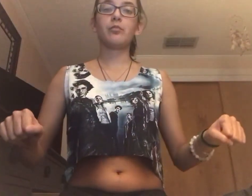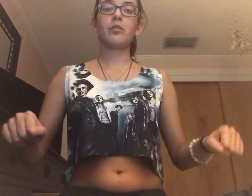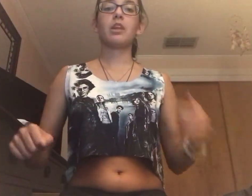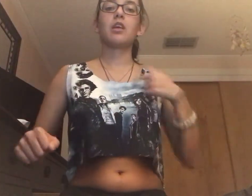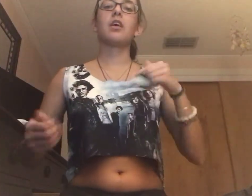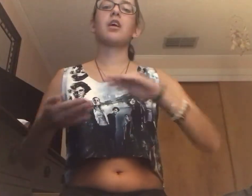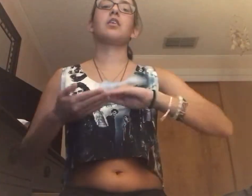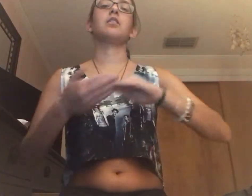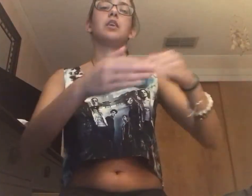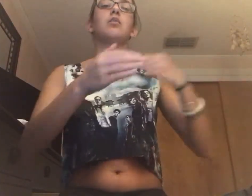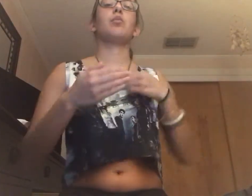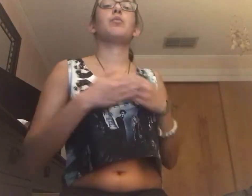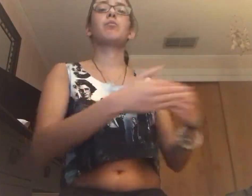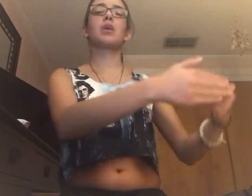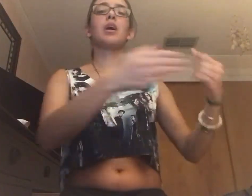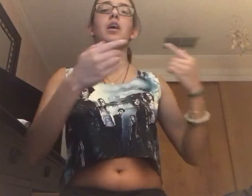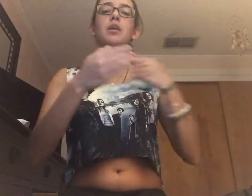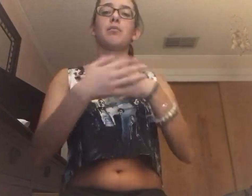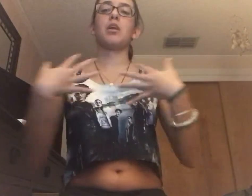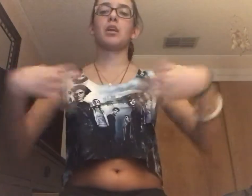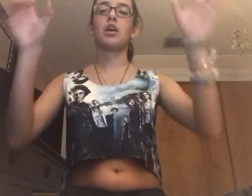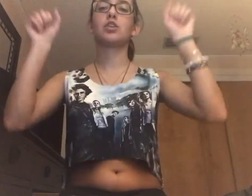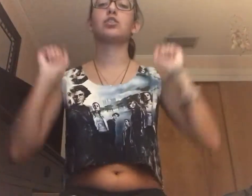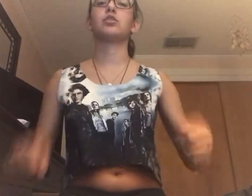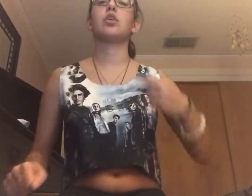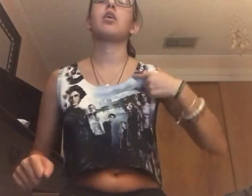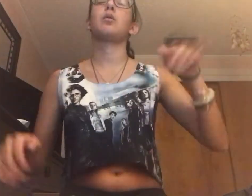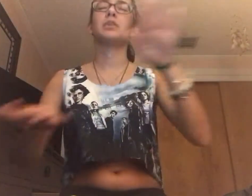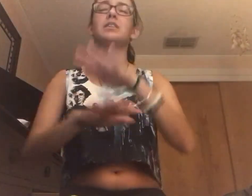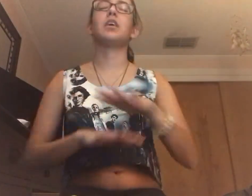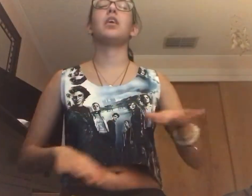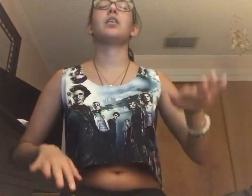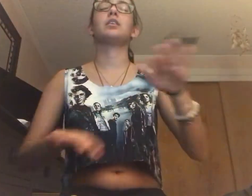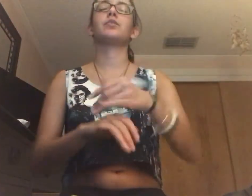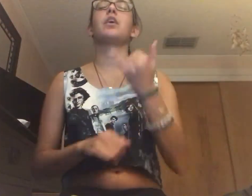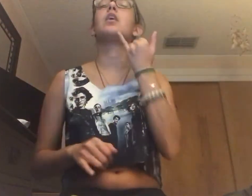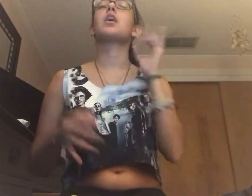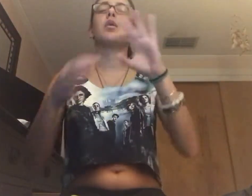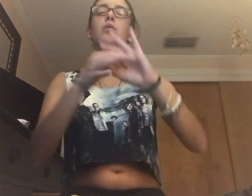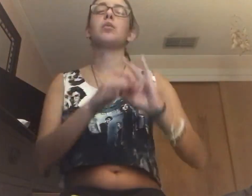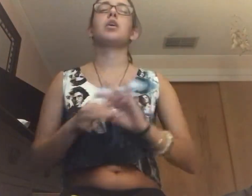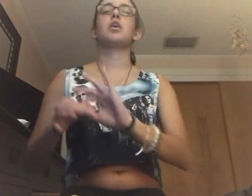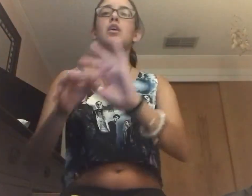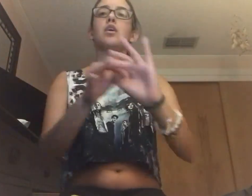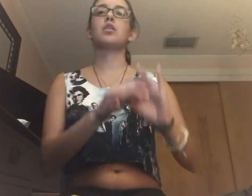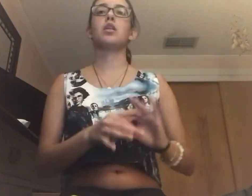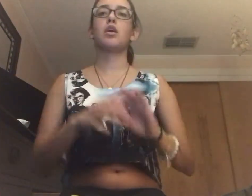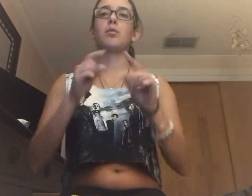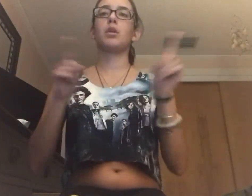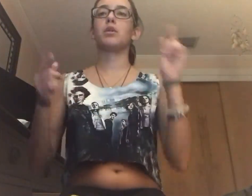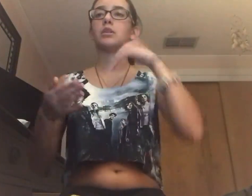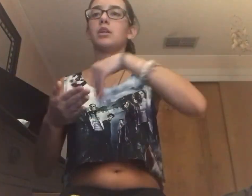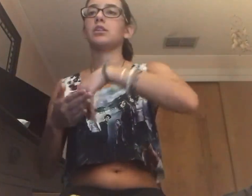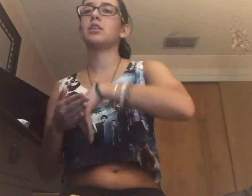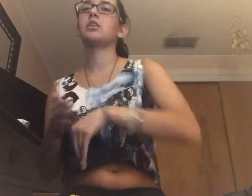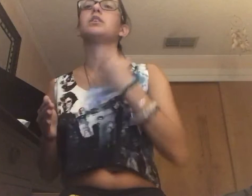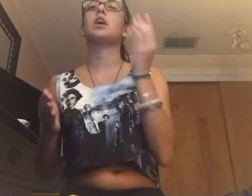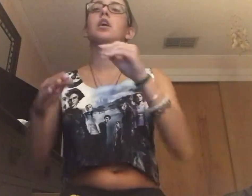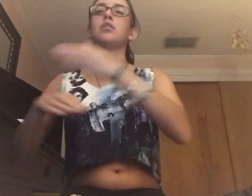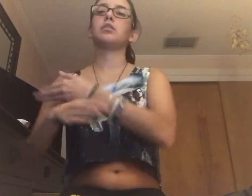I can lead with pride I can make us strong Be satisfied If I play along But the voice inside It's